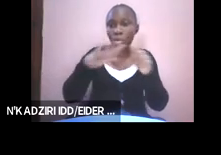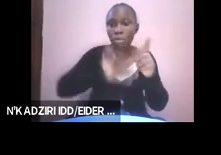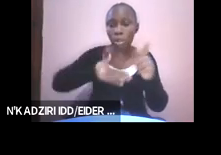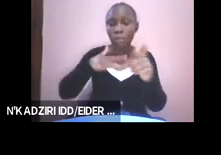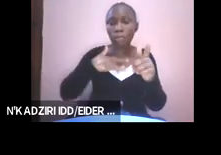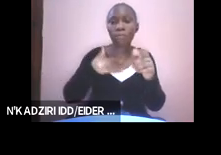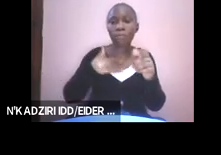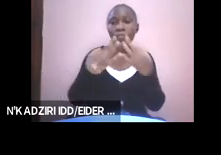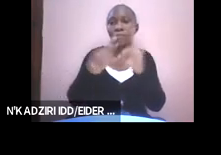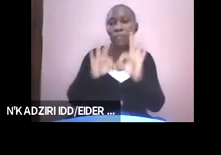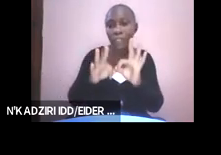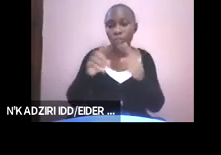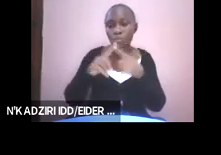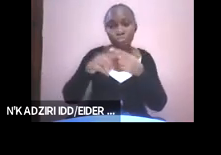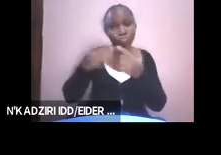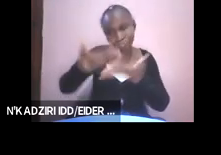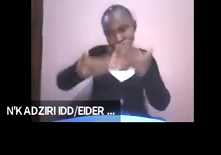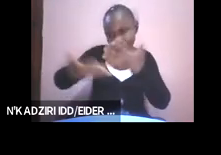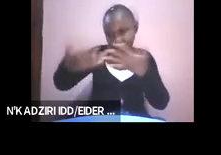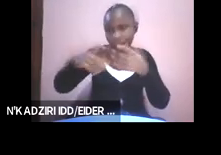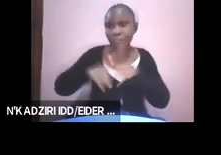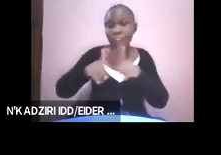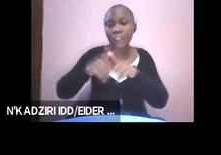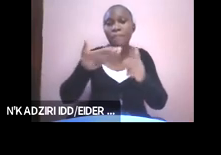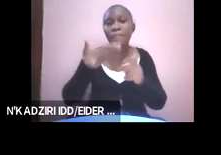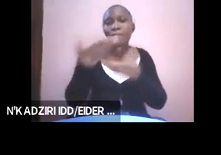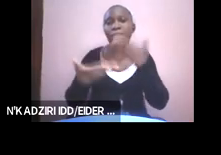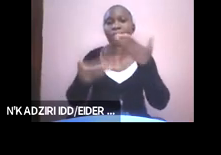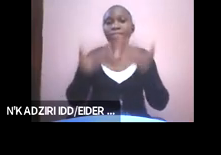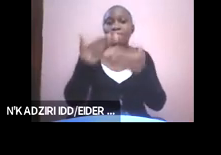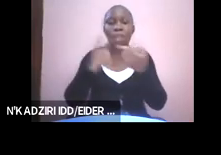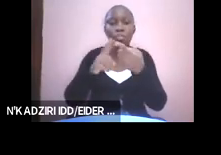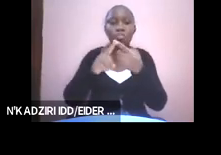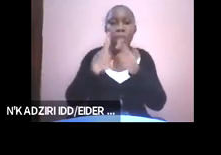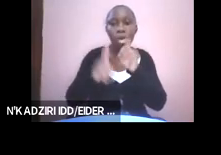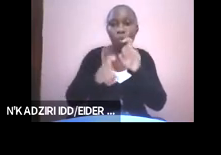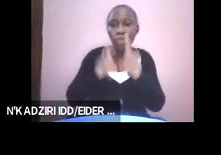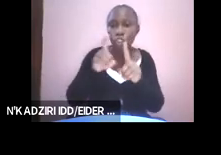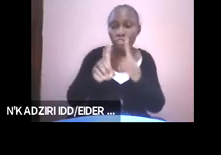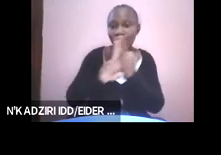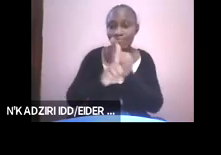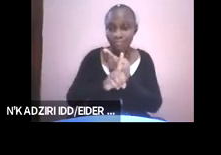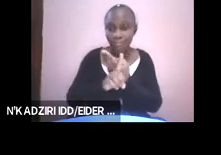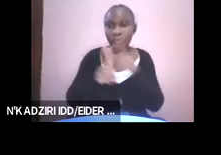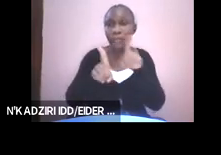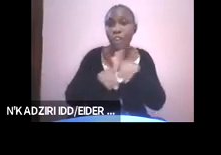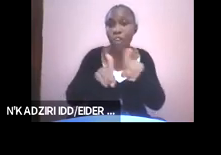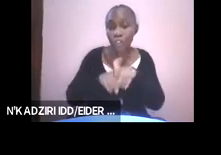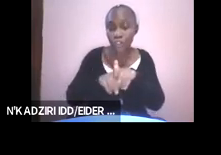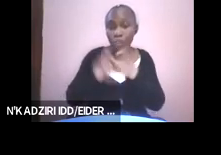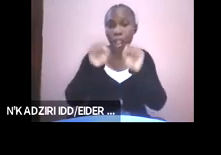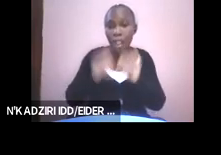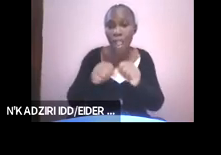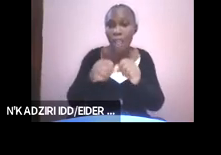French or Arabic and respond to the questions, which we also translated. And you can also unmute and speak